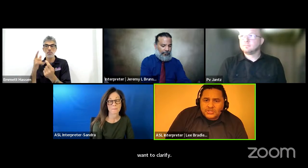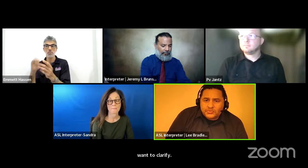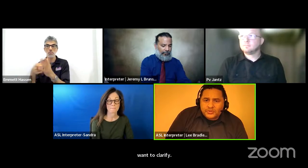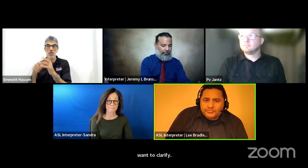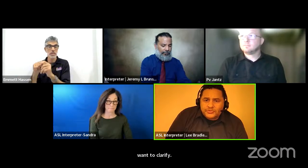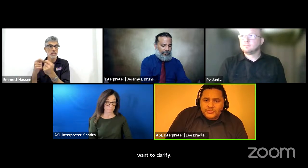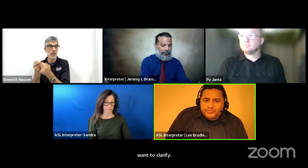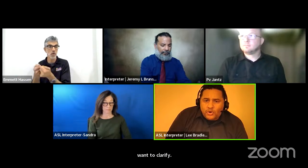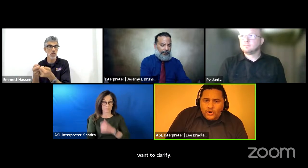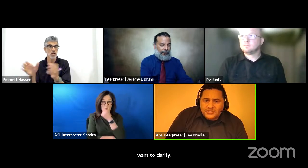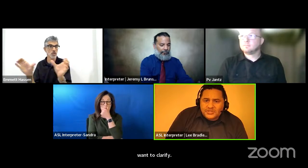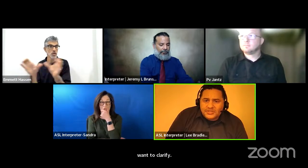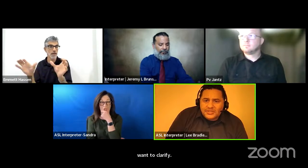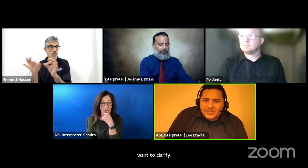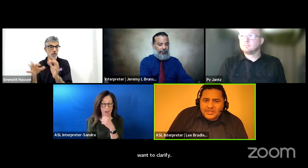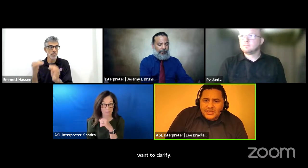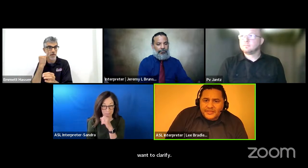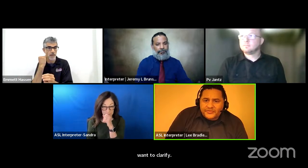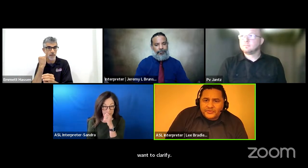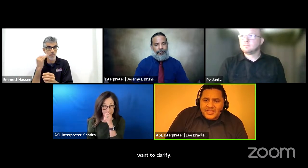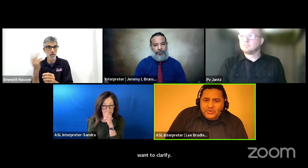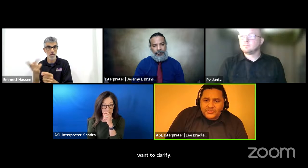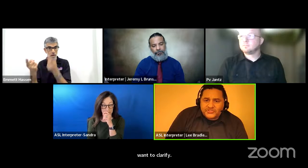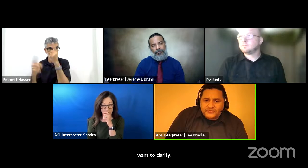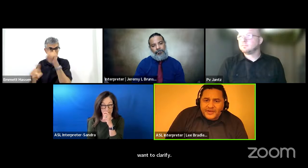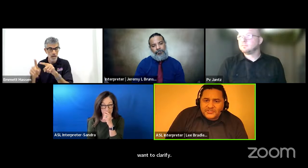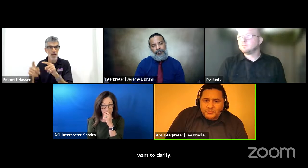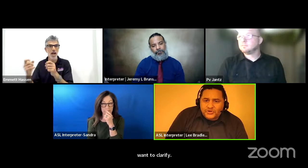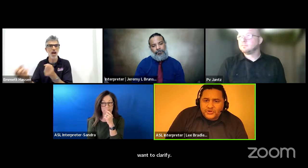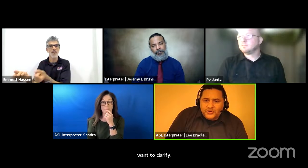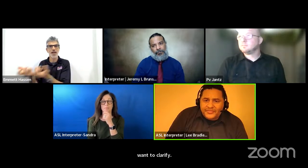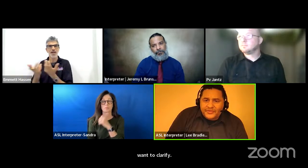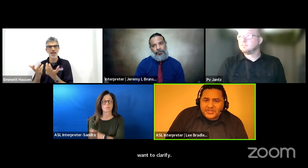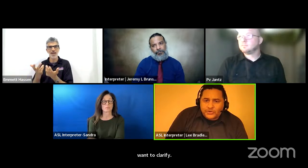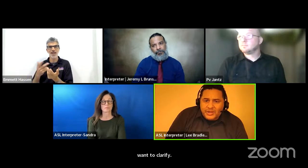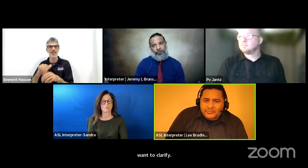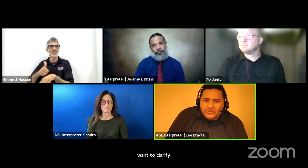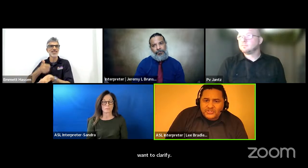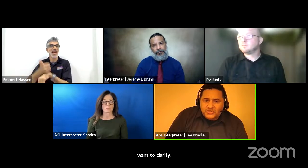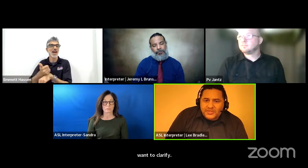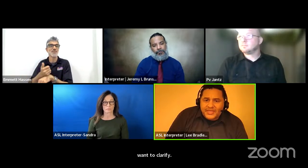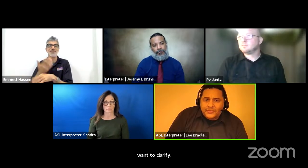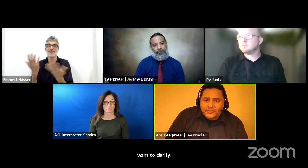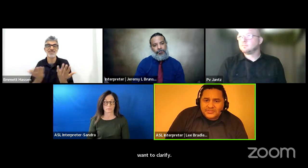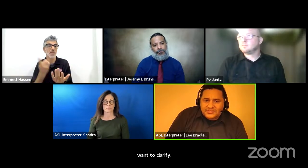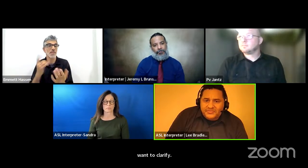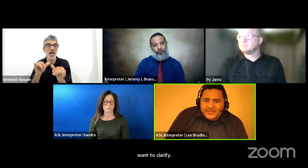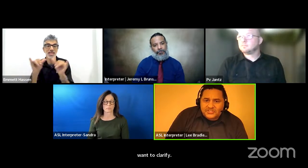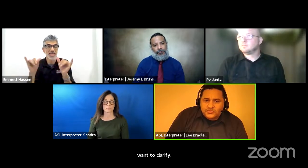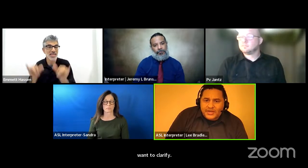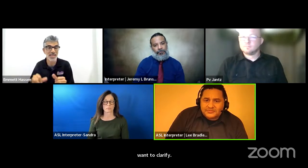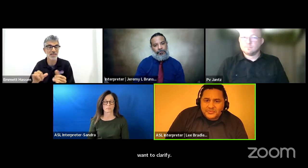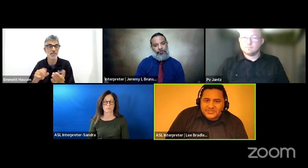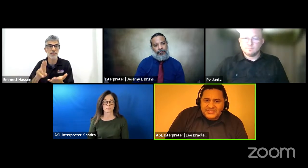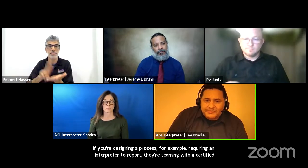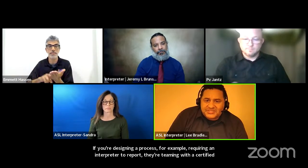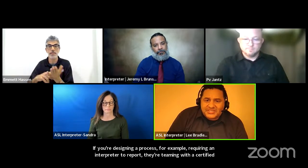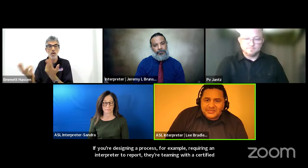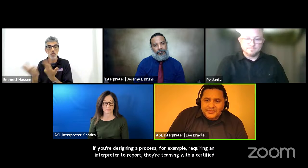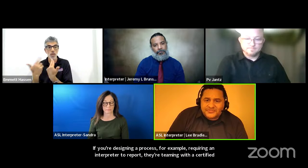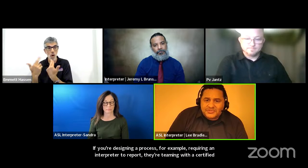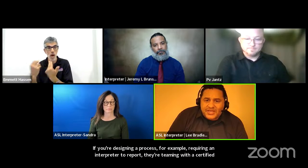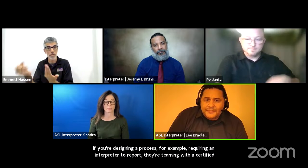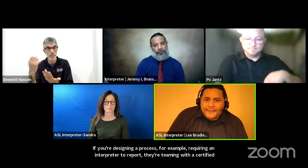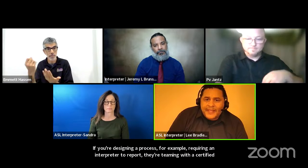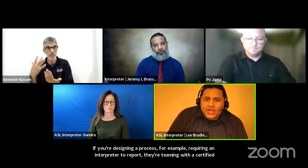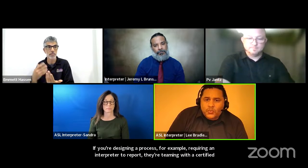to report that they're teaming with a certified interpreter and there's an agreement between the two, they would send that to us. We set up a